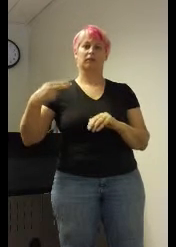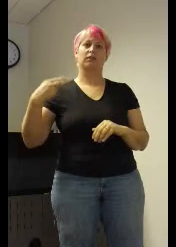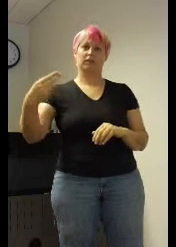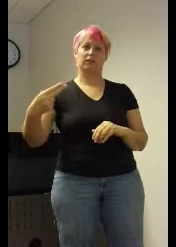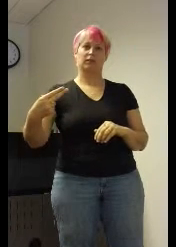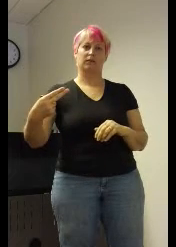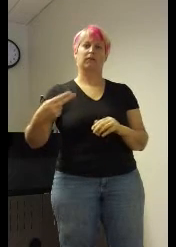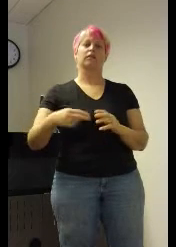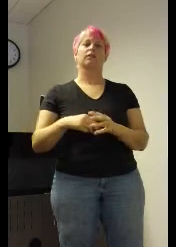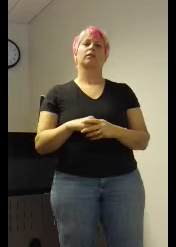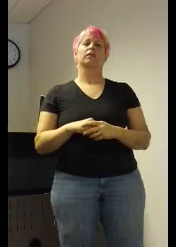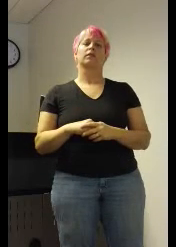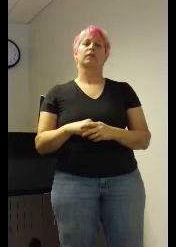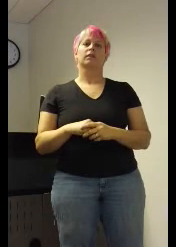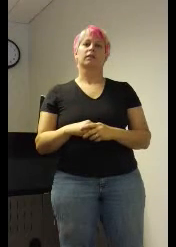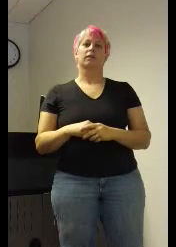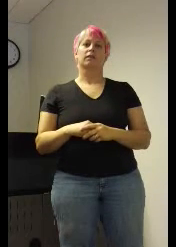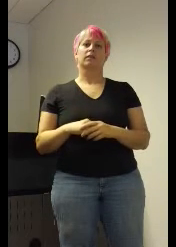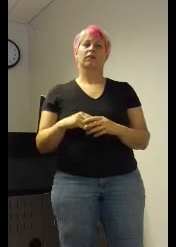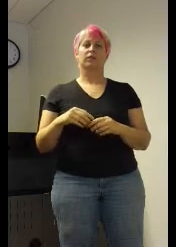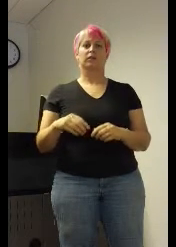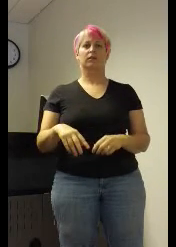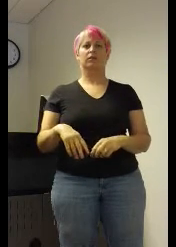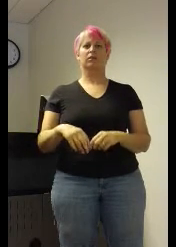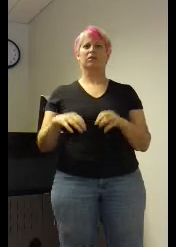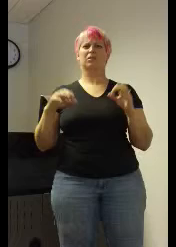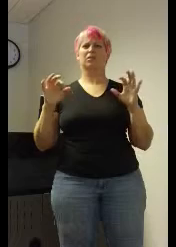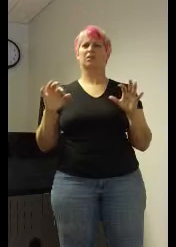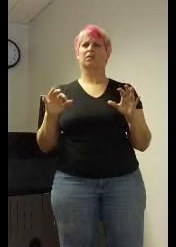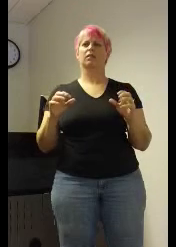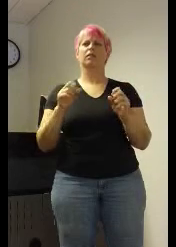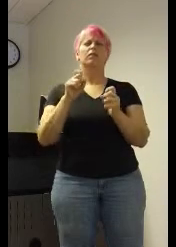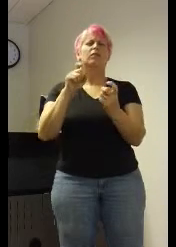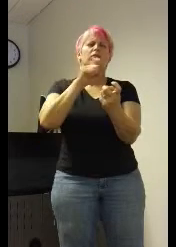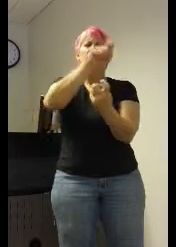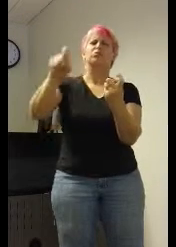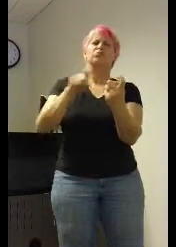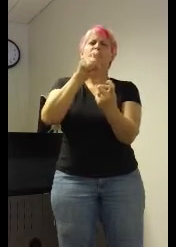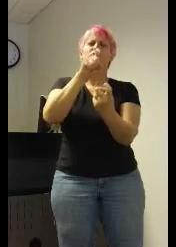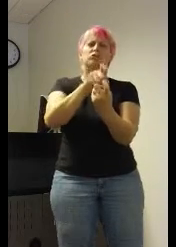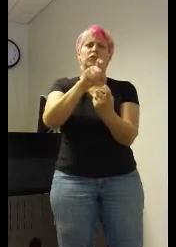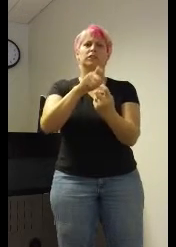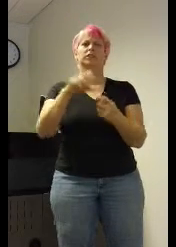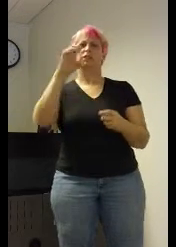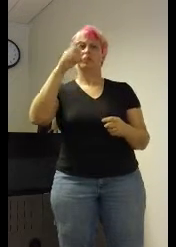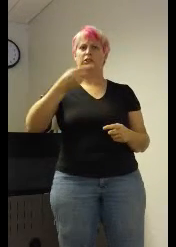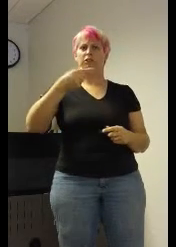But we've gone through very specific genes that are partly responsible for